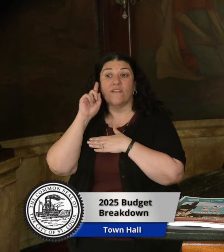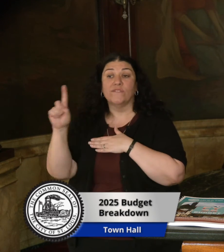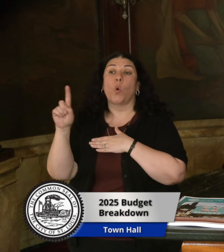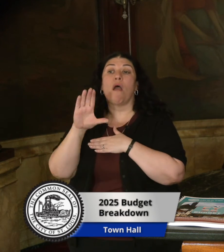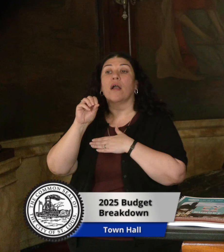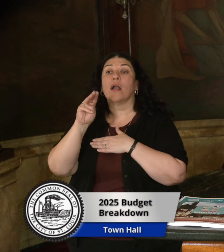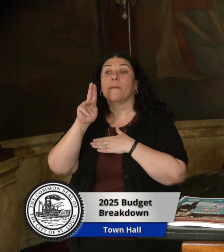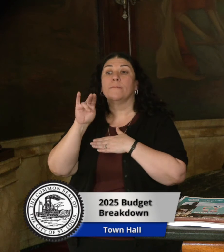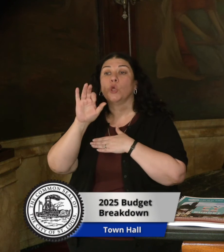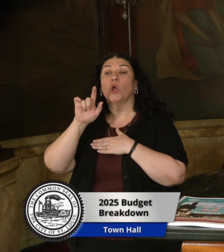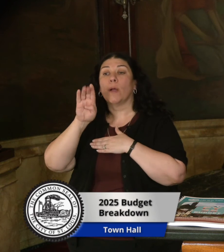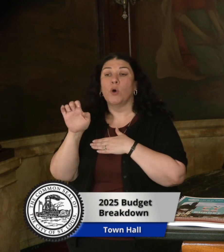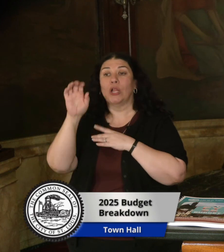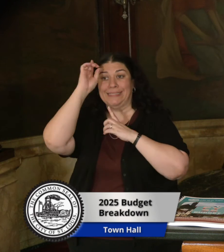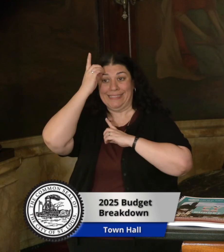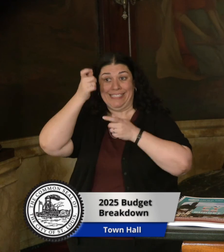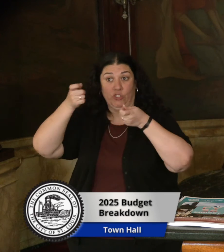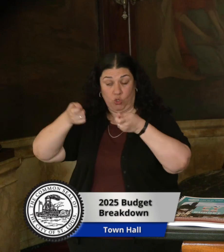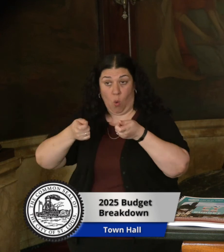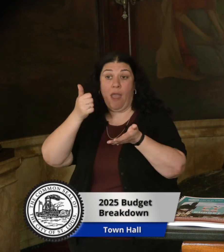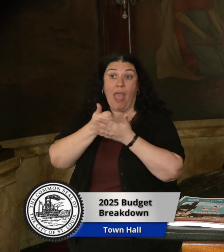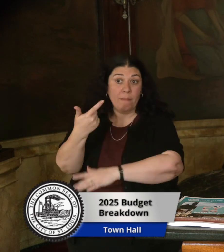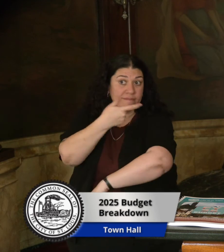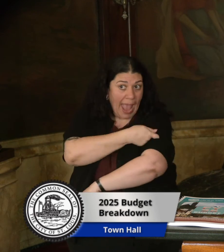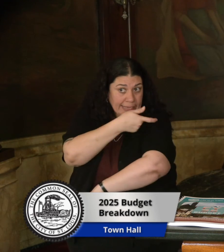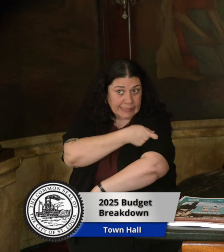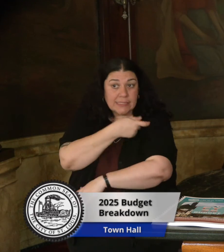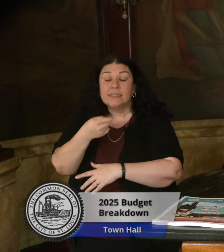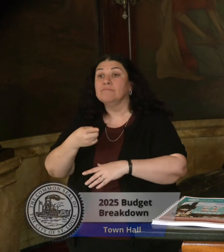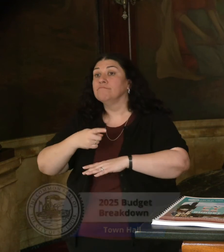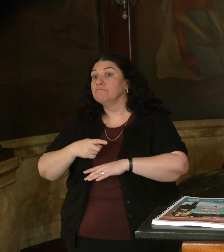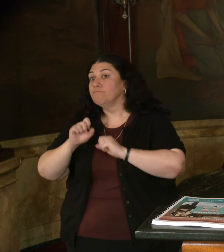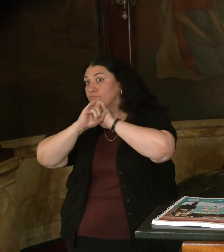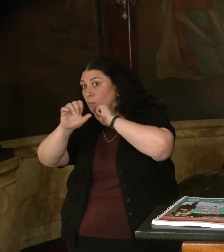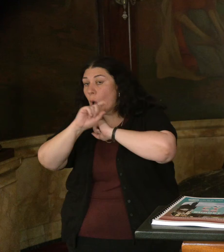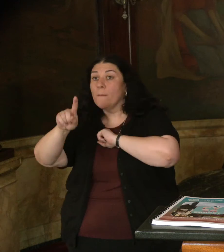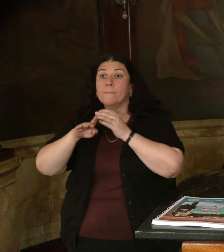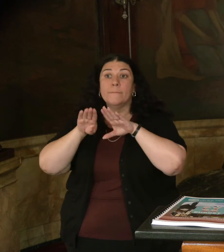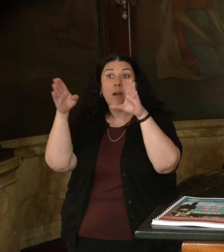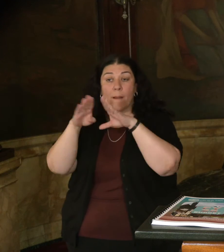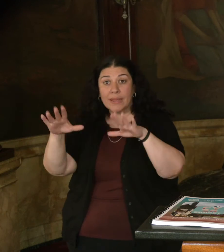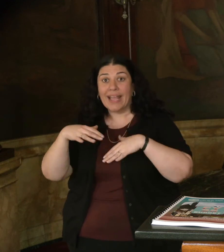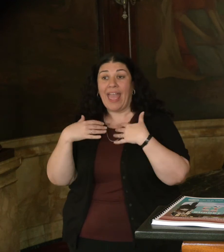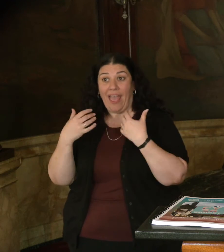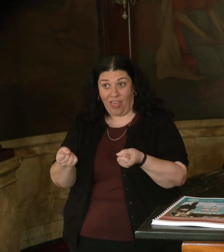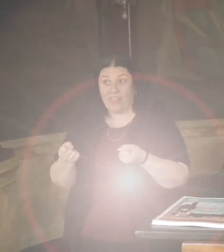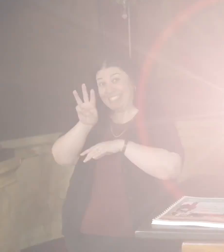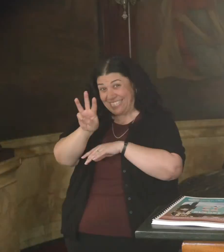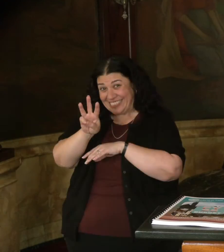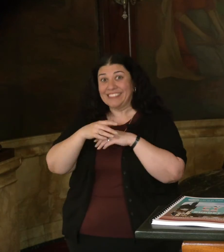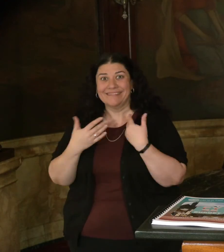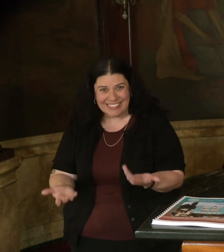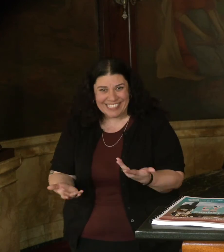communicable disease control. We'll help vaccinate, prevent, and promote public health when it comes to communicable